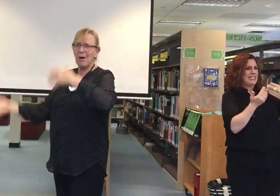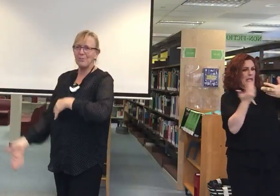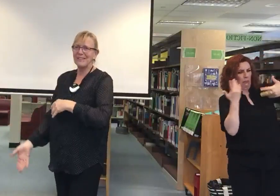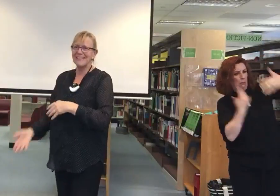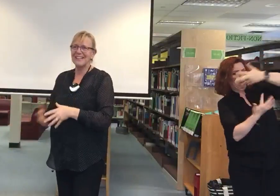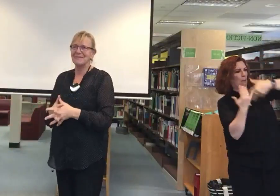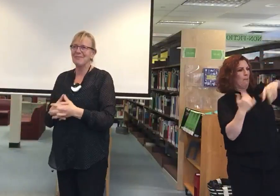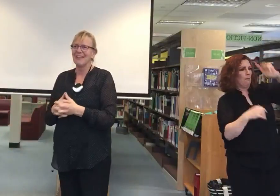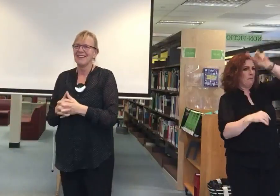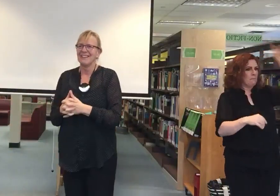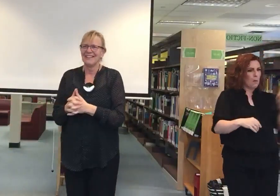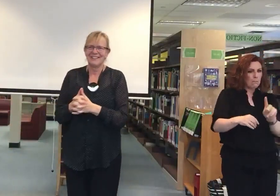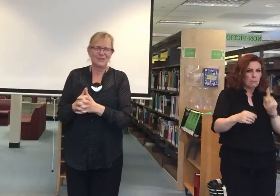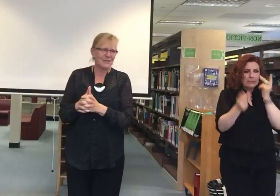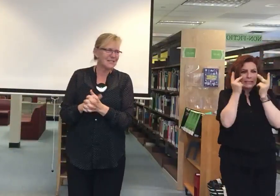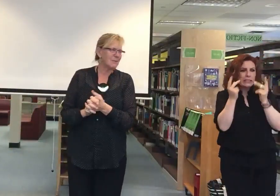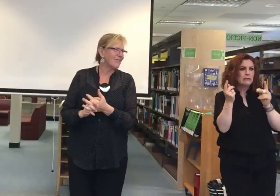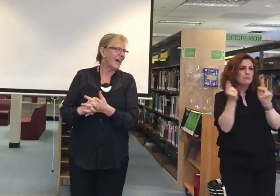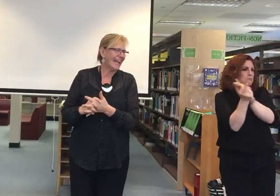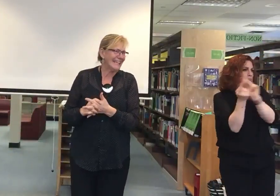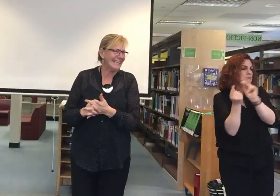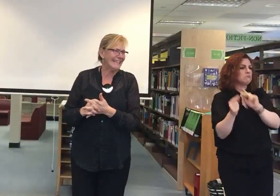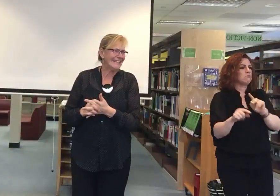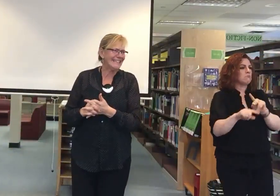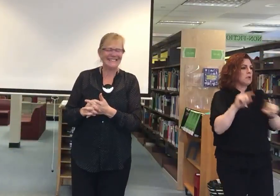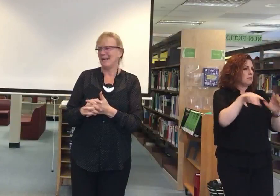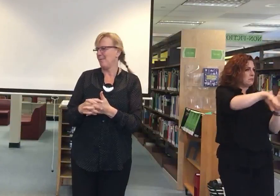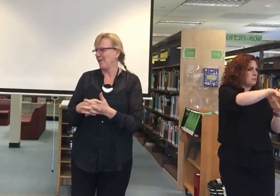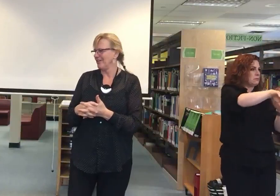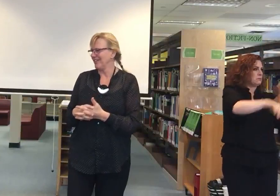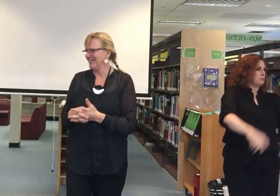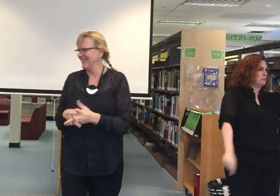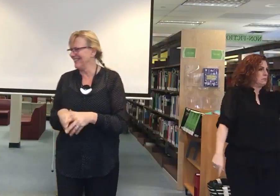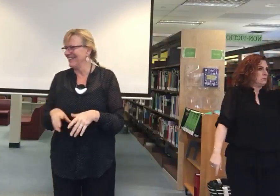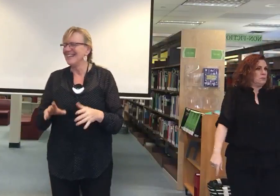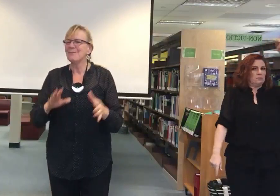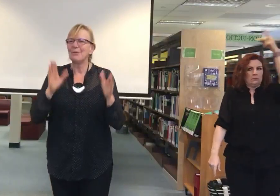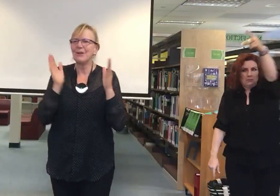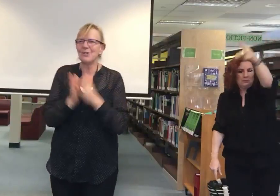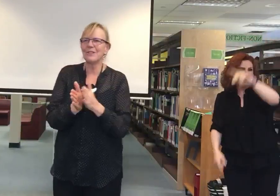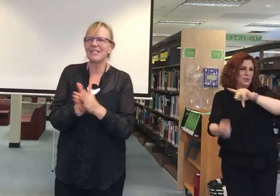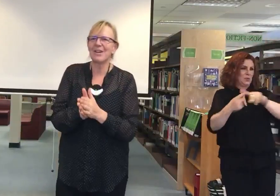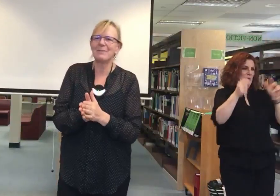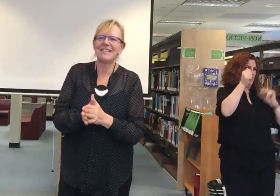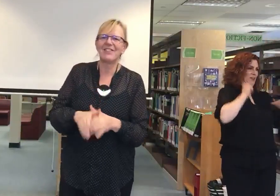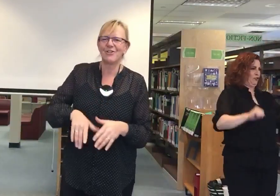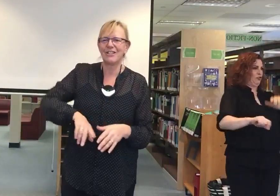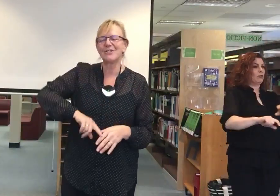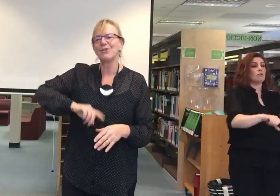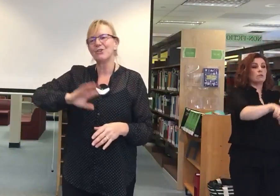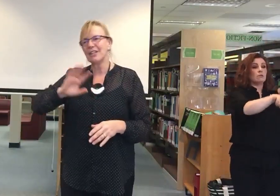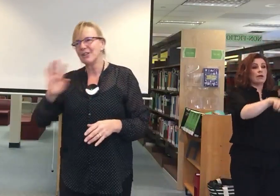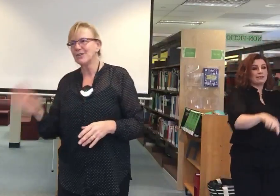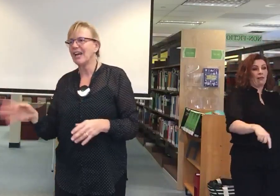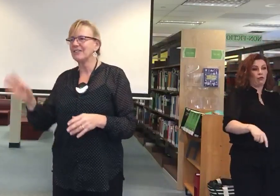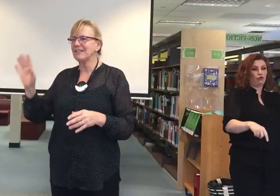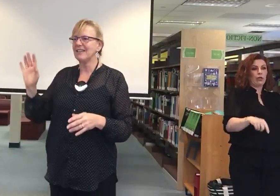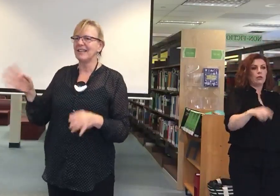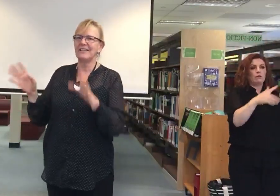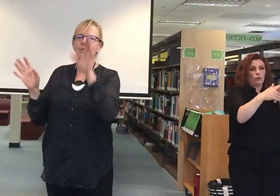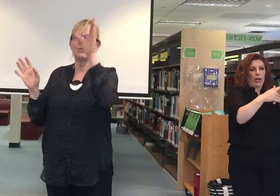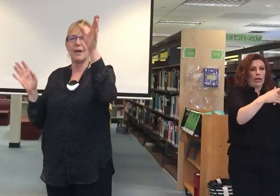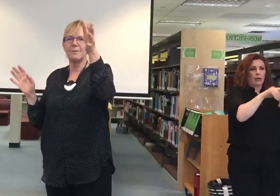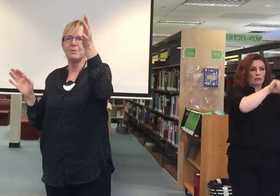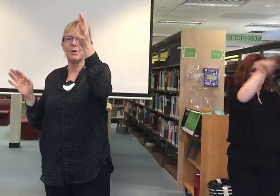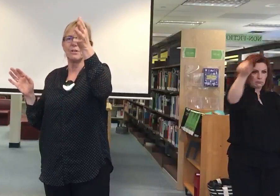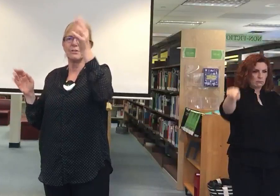you just pop right down. So it is a bit of a hike, I apologize, but we do wanna stop at 10:30 so you can go down